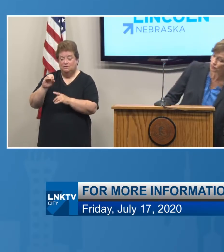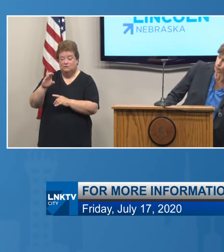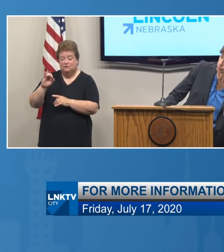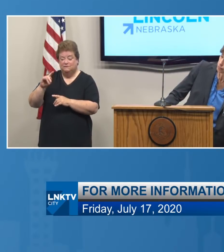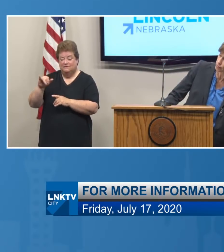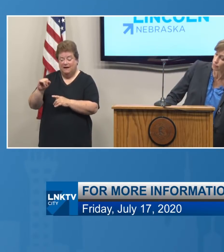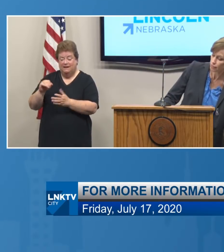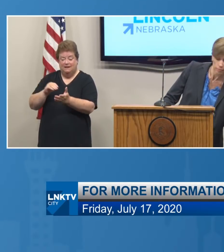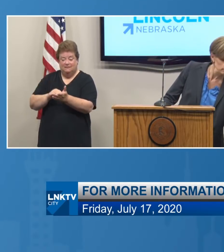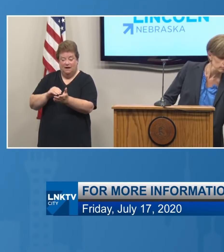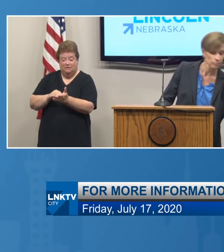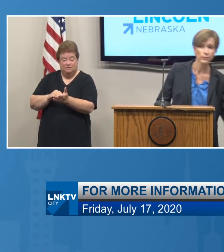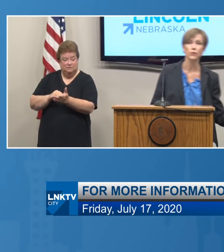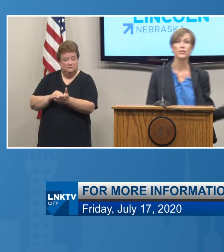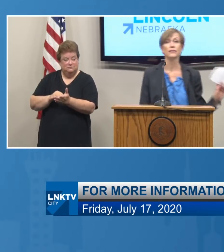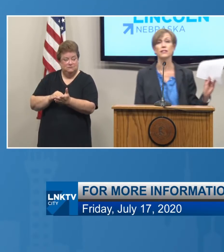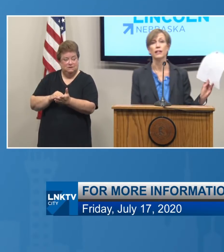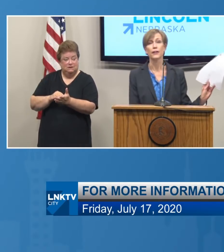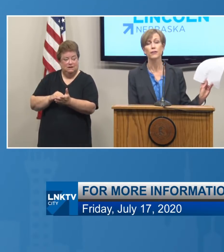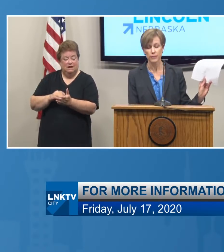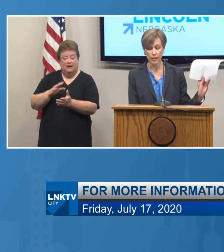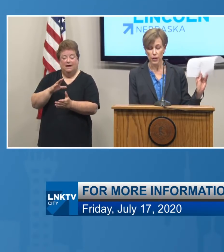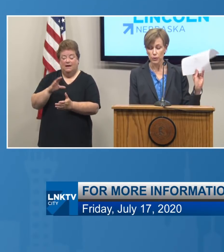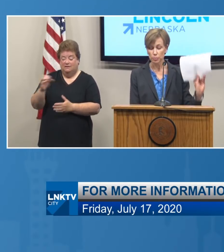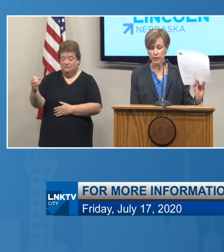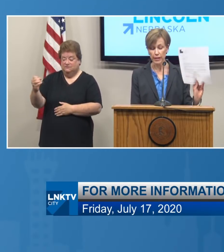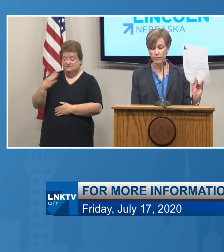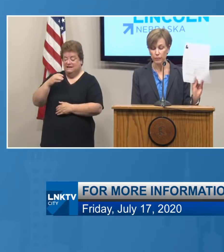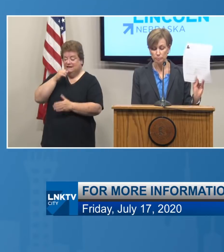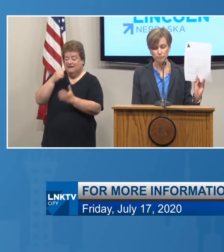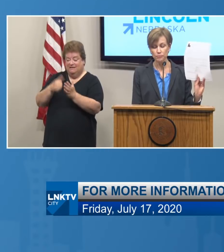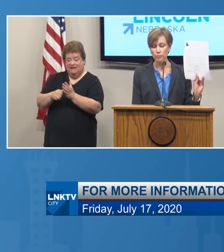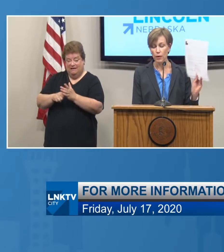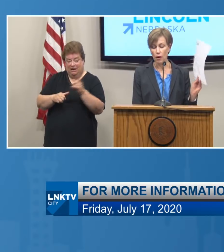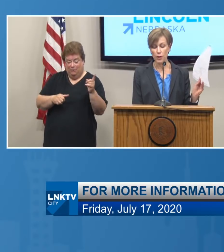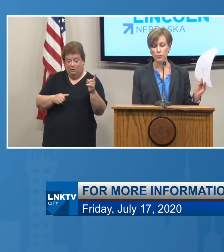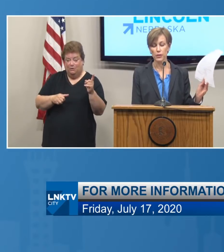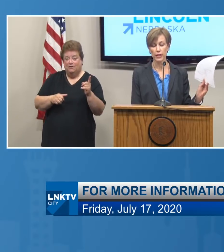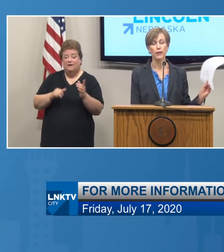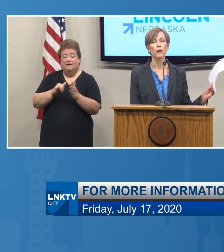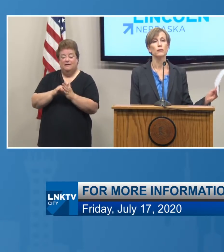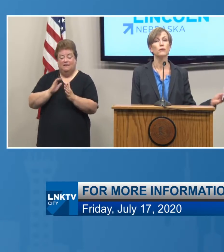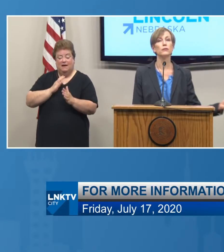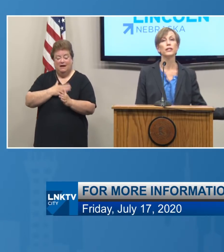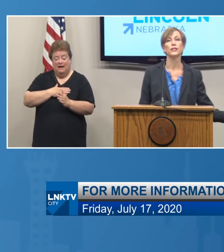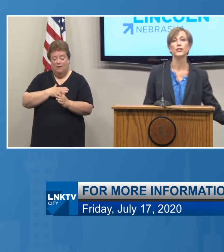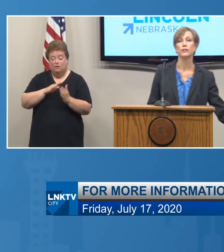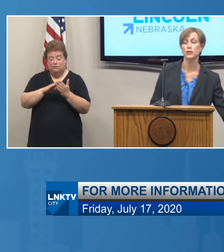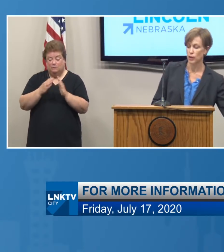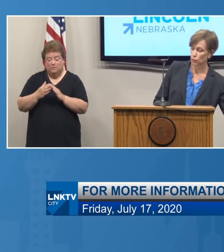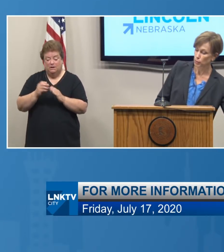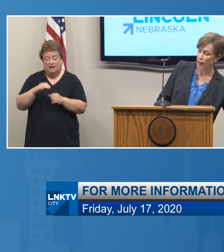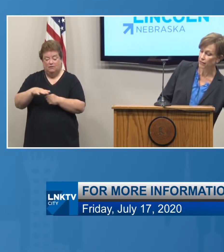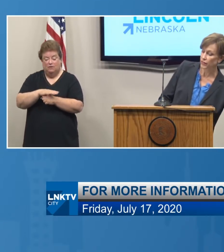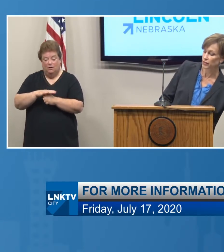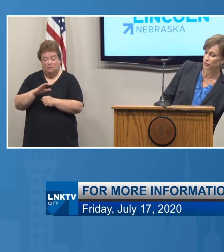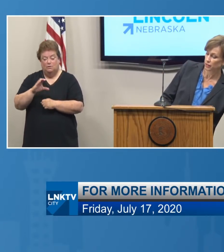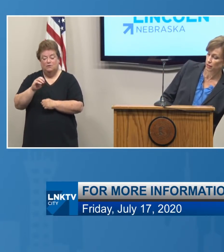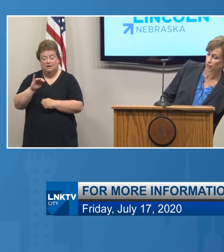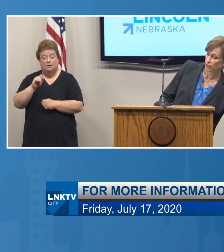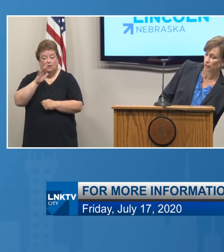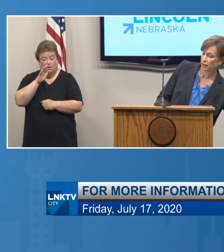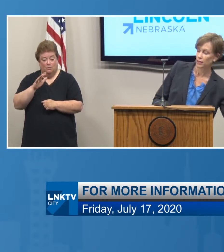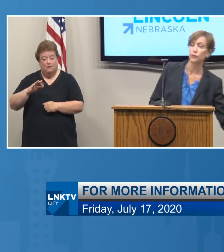physicians who sent this letter, who believe our community and our local conditions will